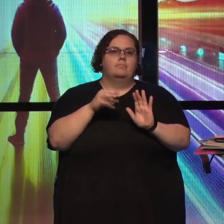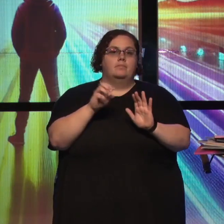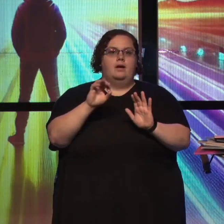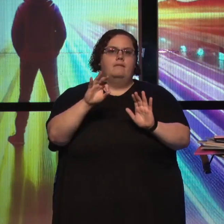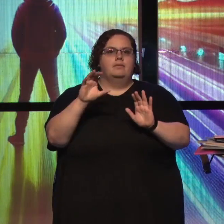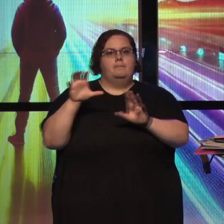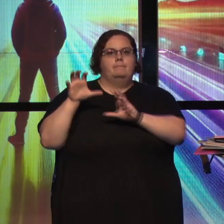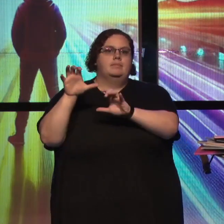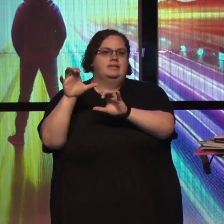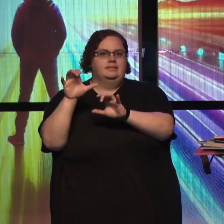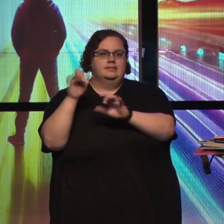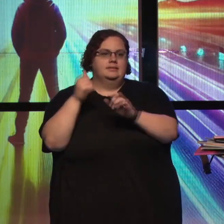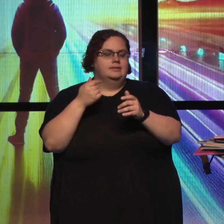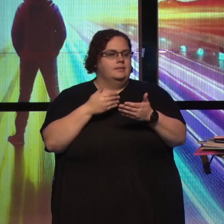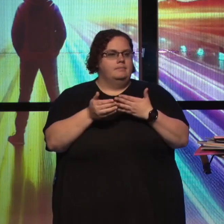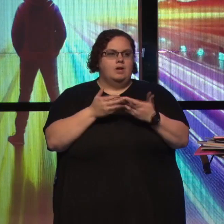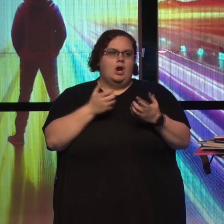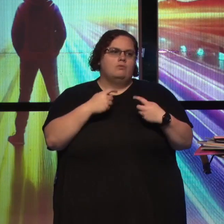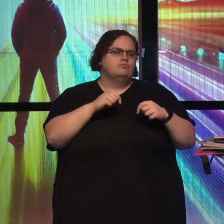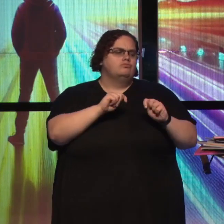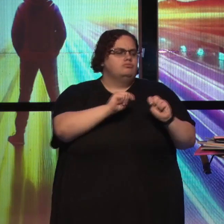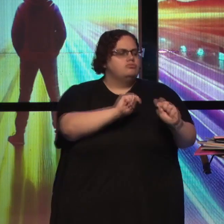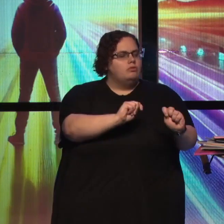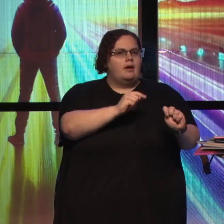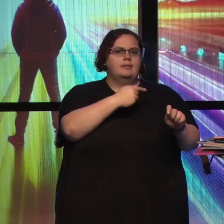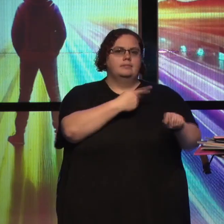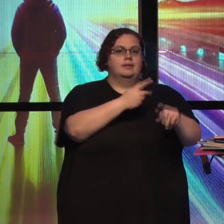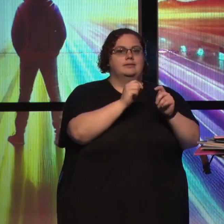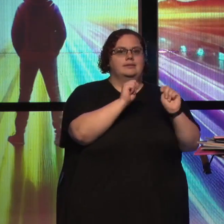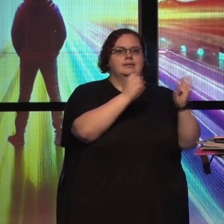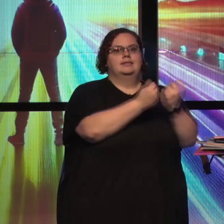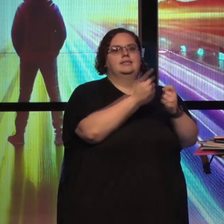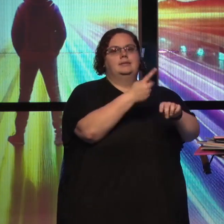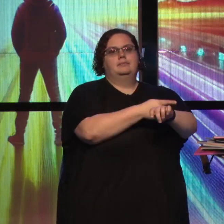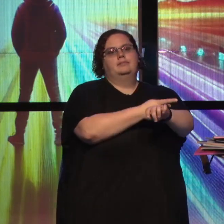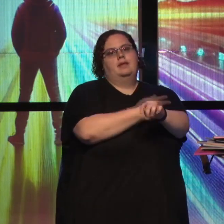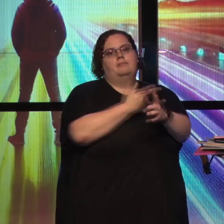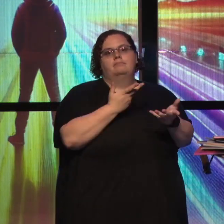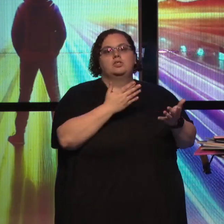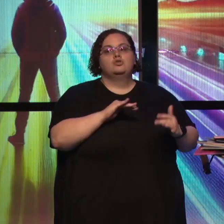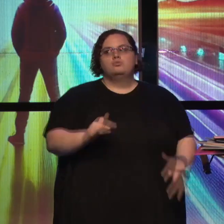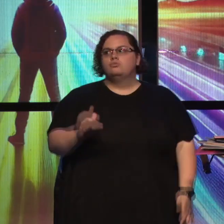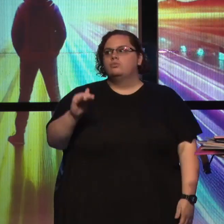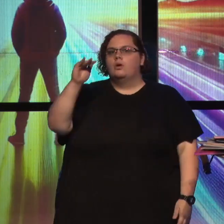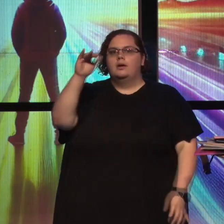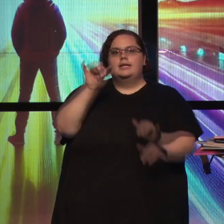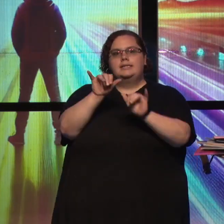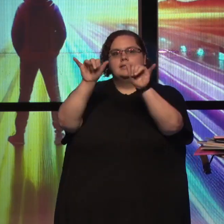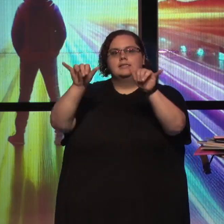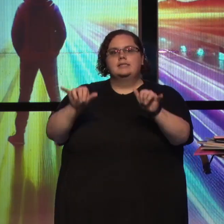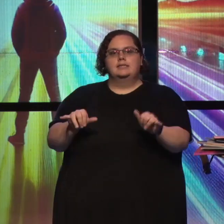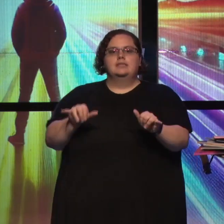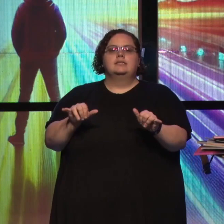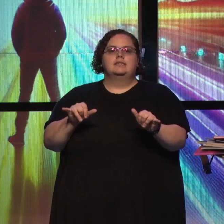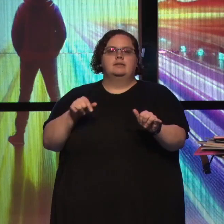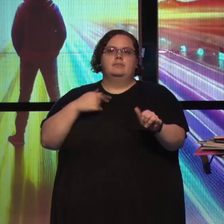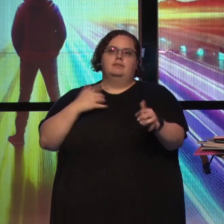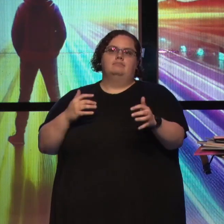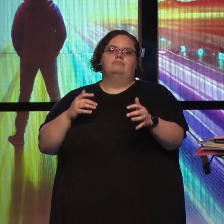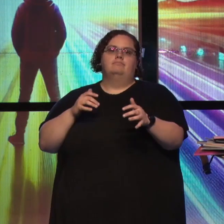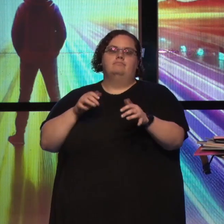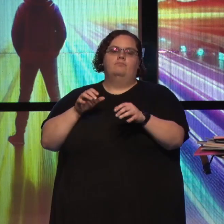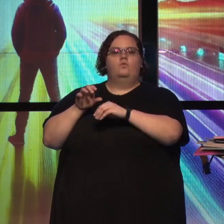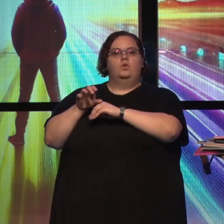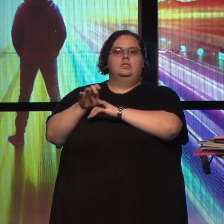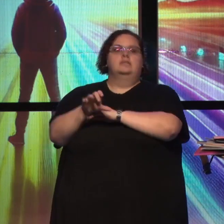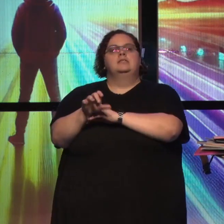Team Lamb, it's just called being human, okay? It's just called growing up in a system that is wired a certain way, okay?